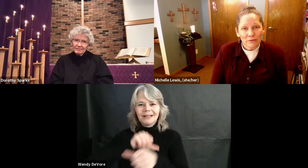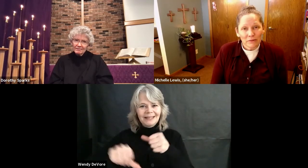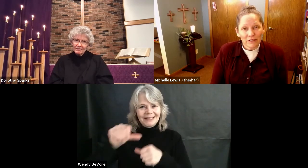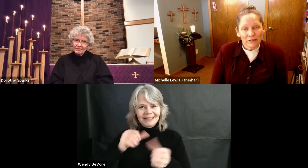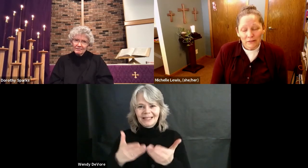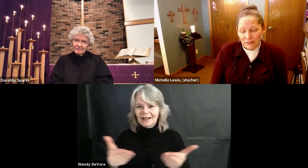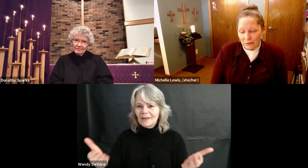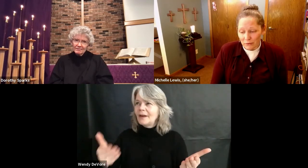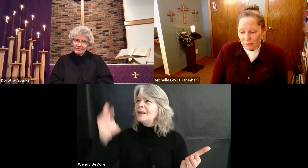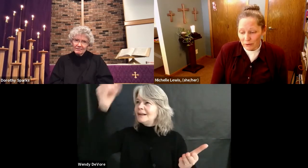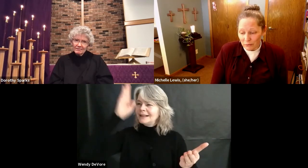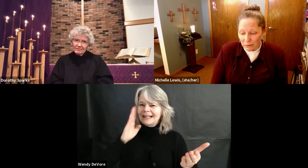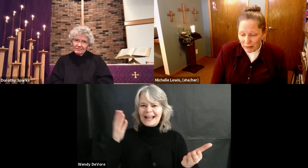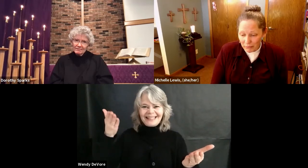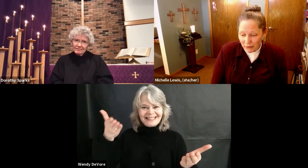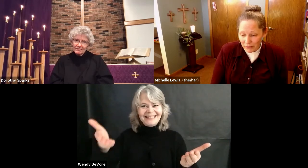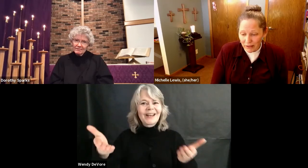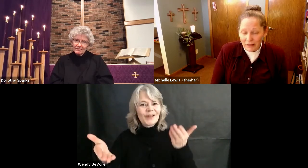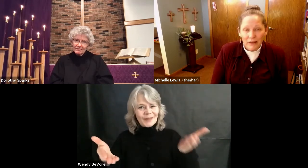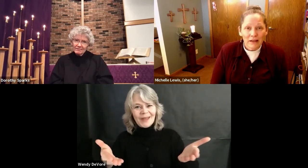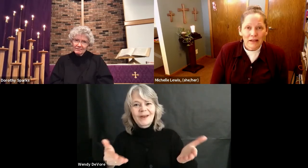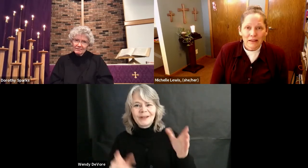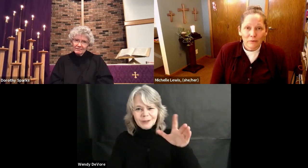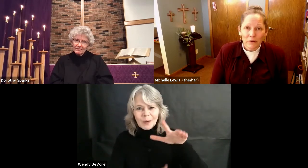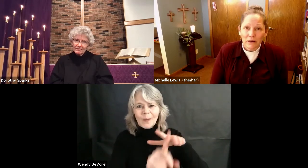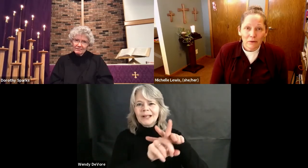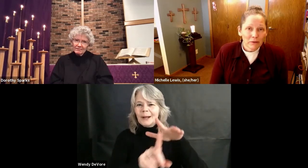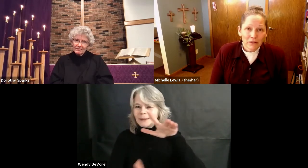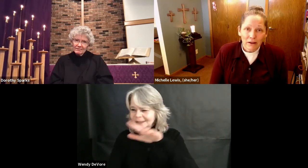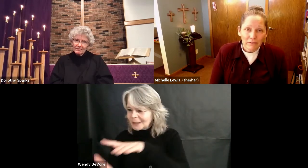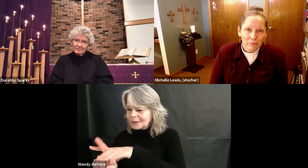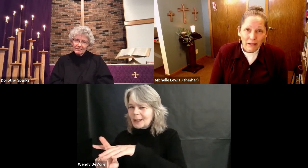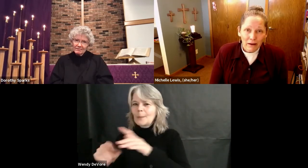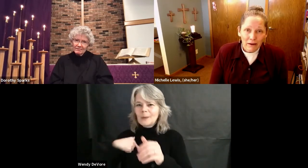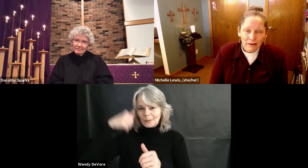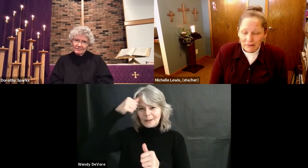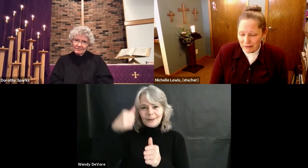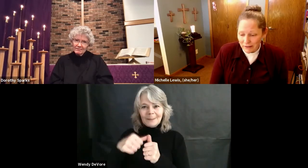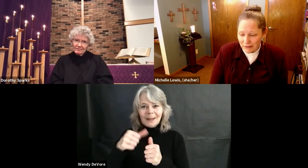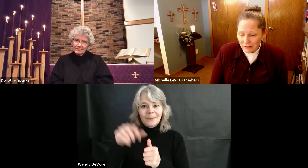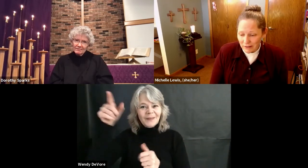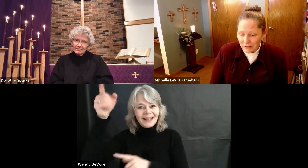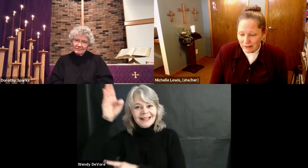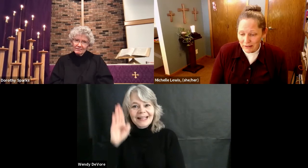God is revealed when we remember that we are beloved by God